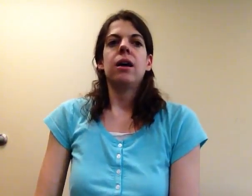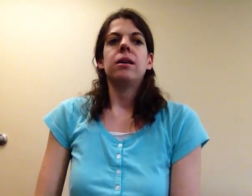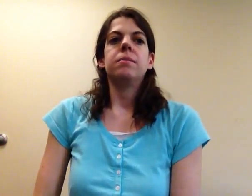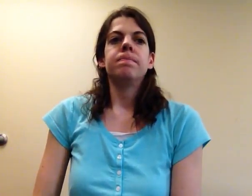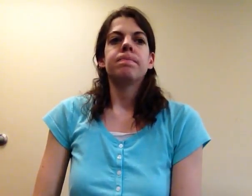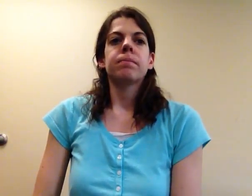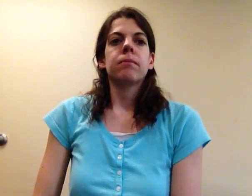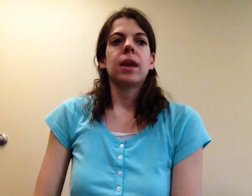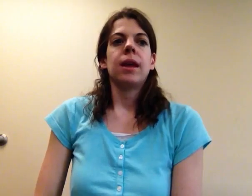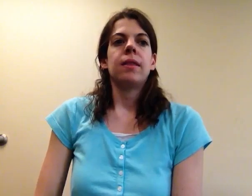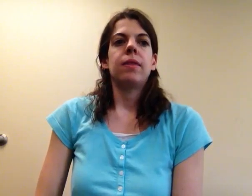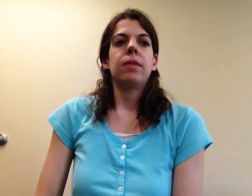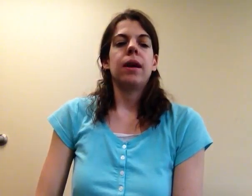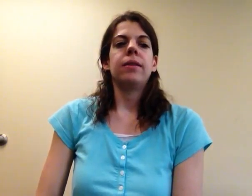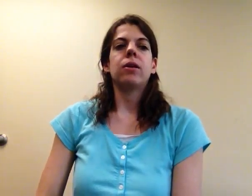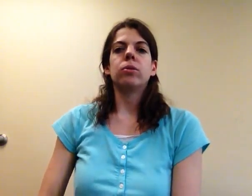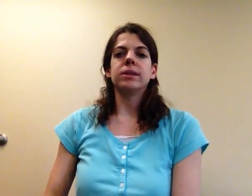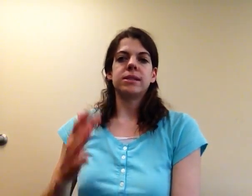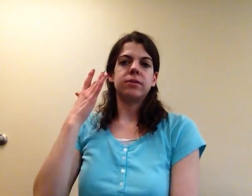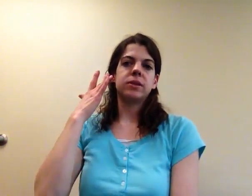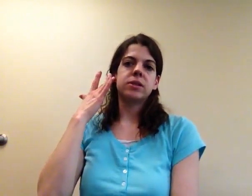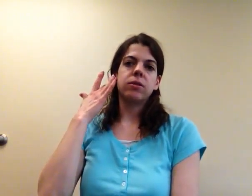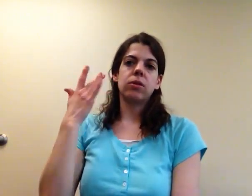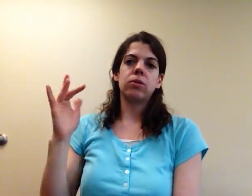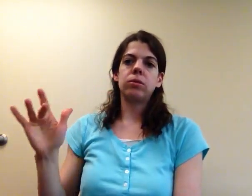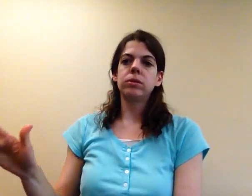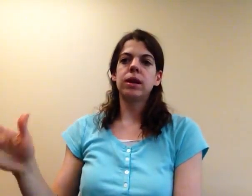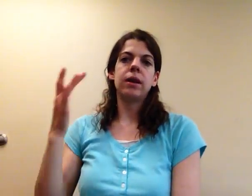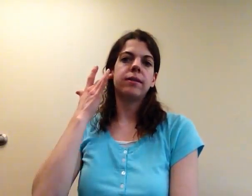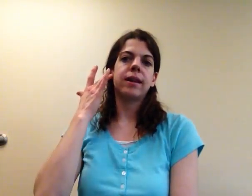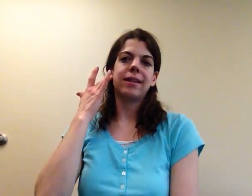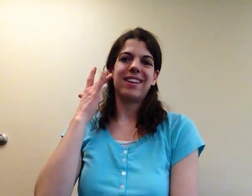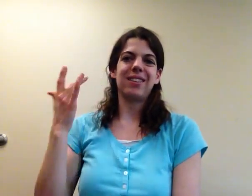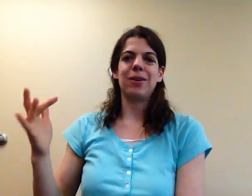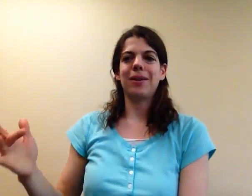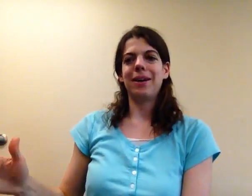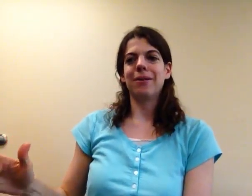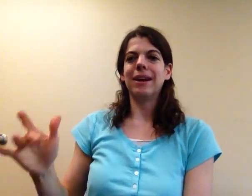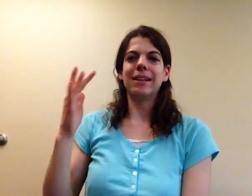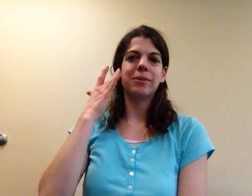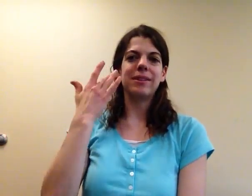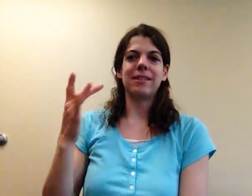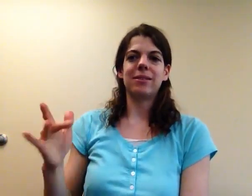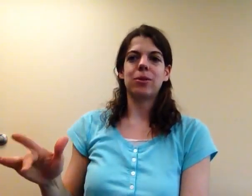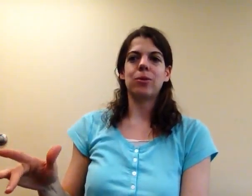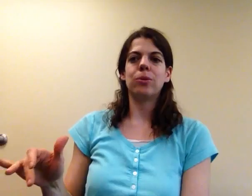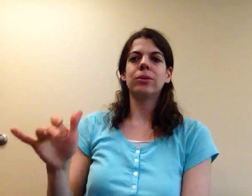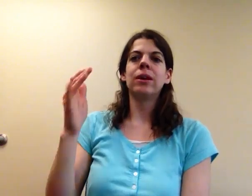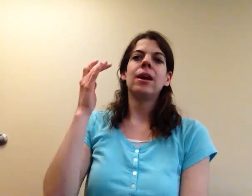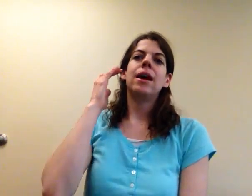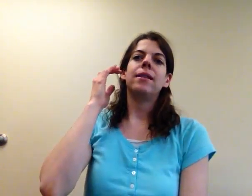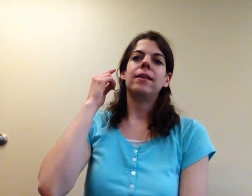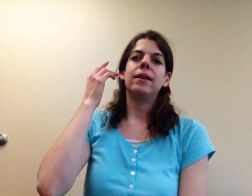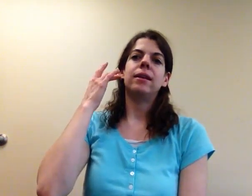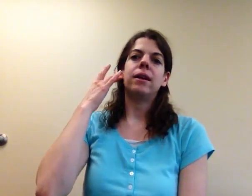blue hand, or the B hand. P is for purple, so you shake the sign for P for purple. Okay,